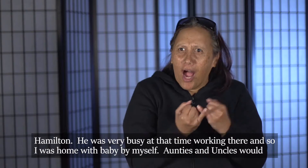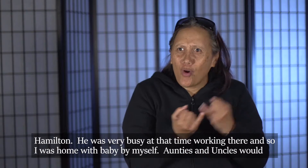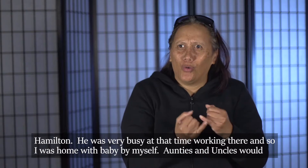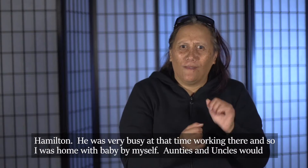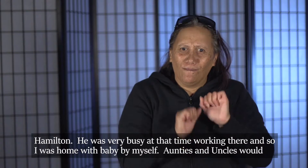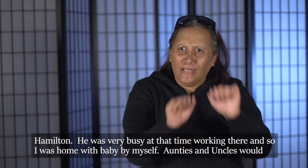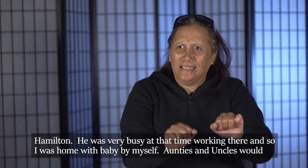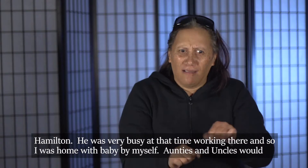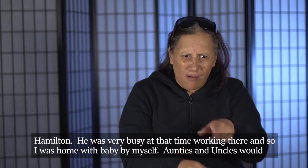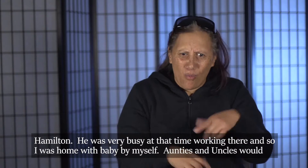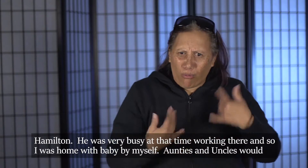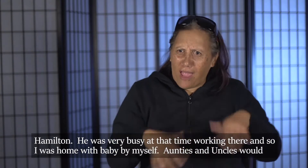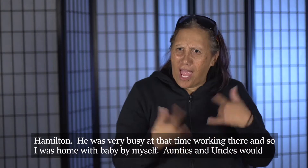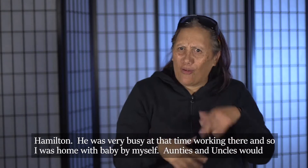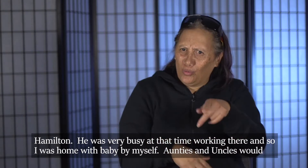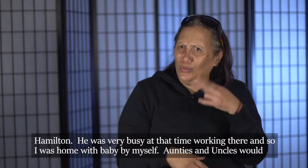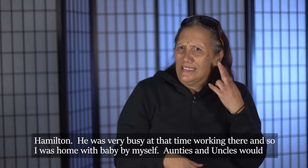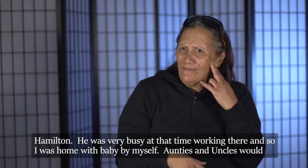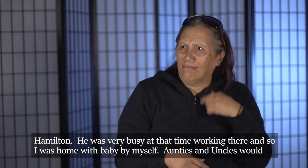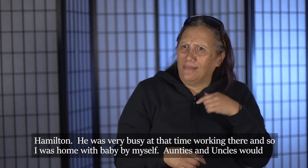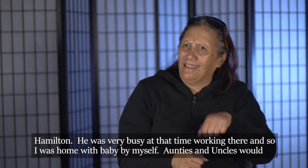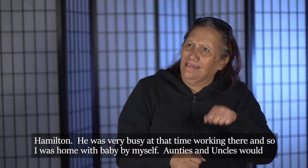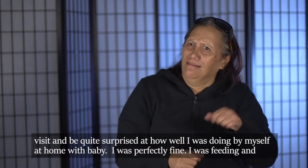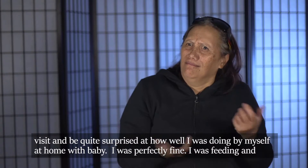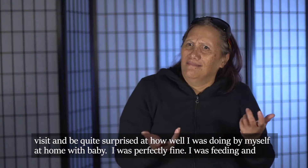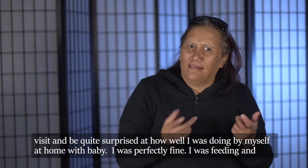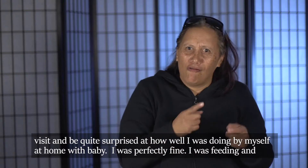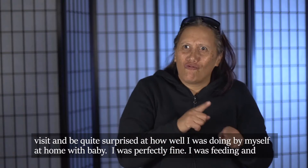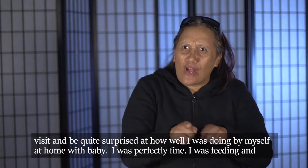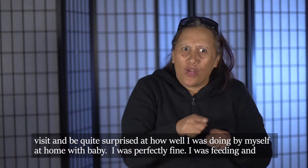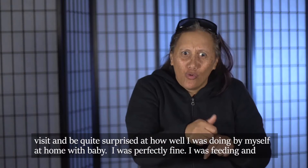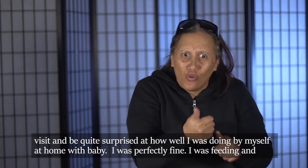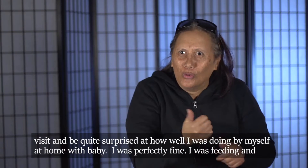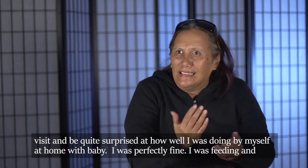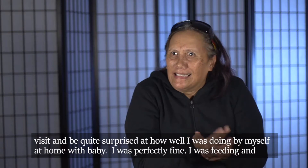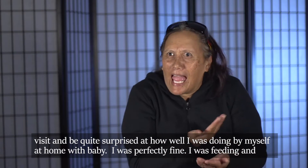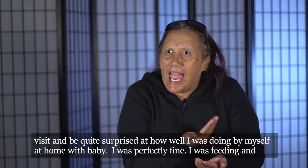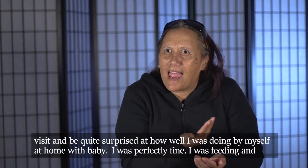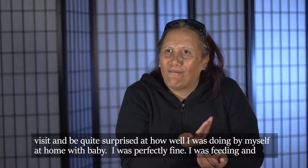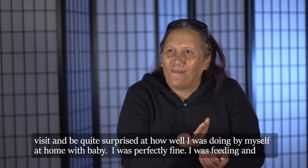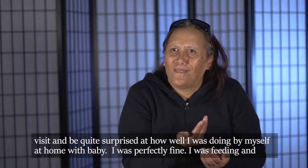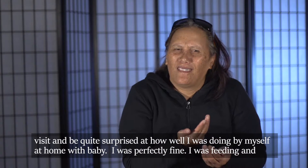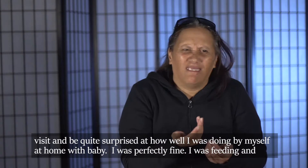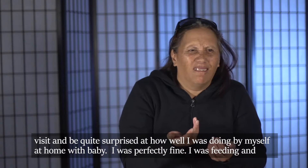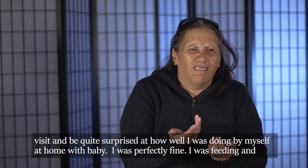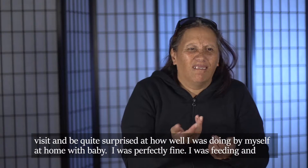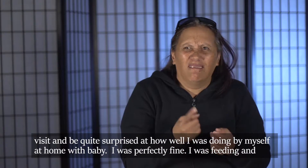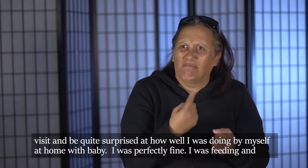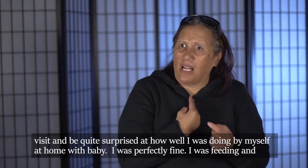home with baby by myself. Aunties and uncles would visit and be quite surprised at how well I